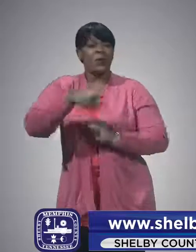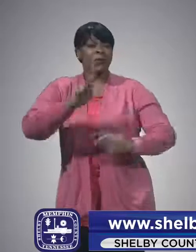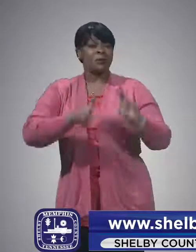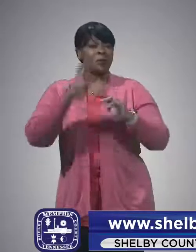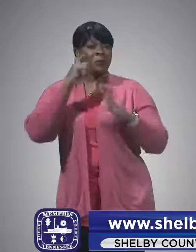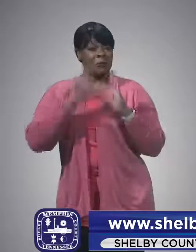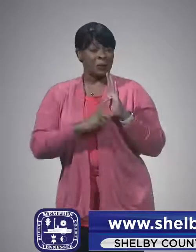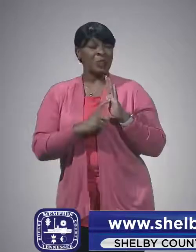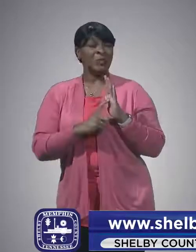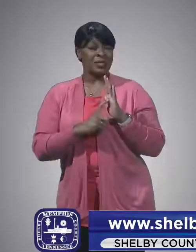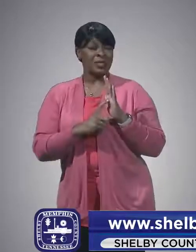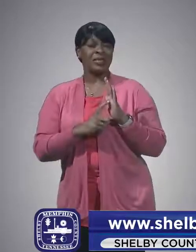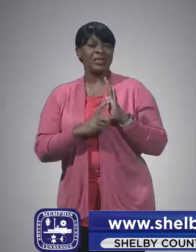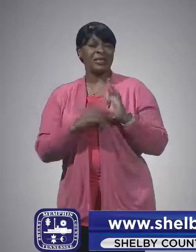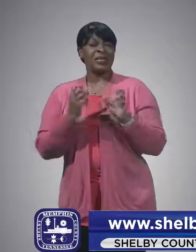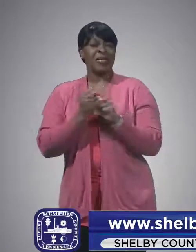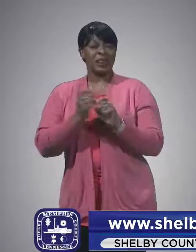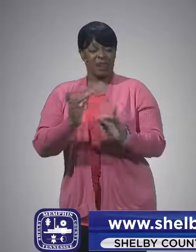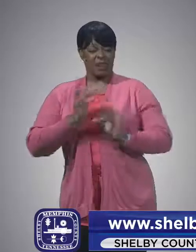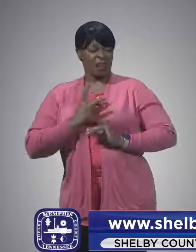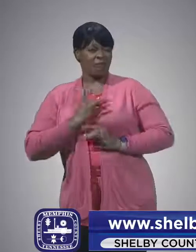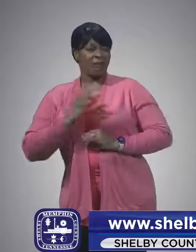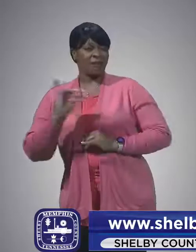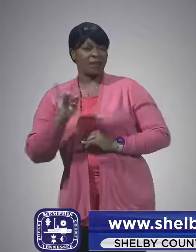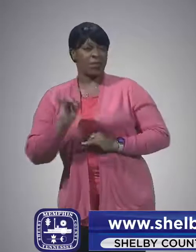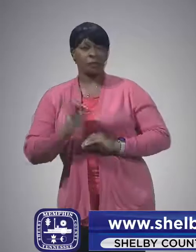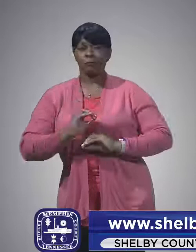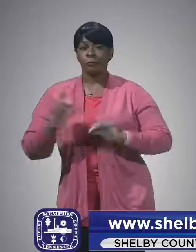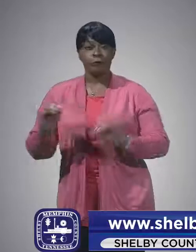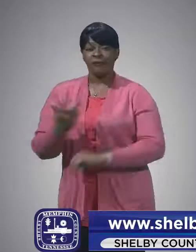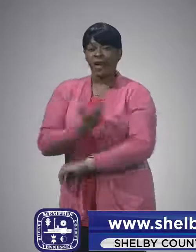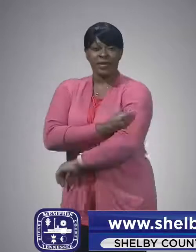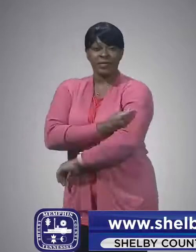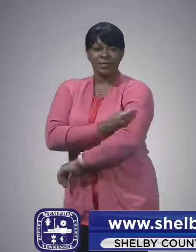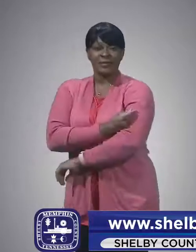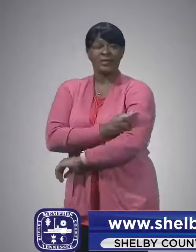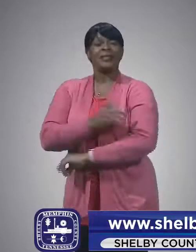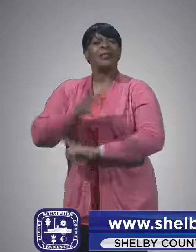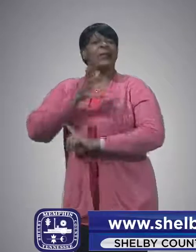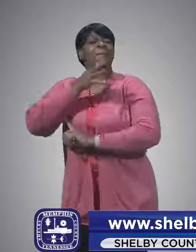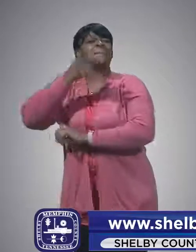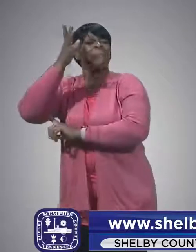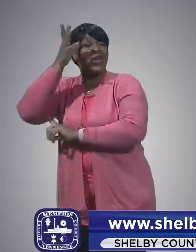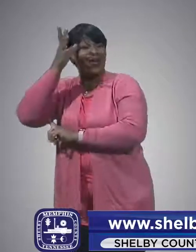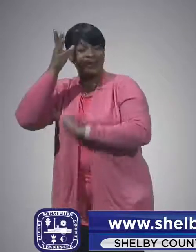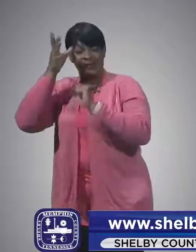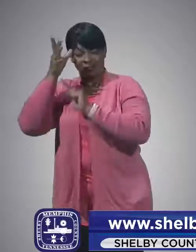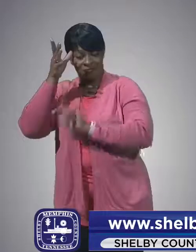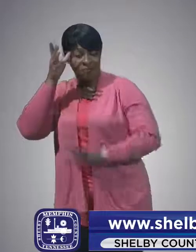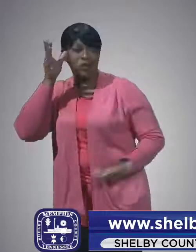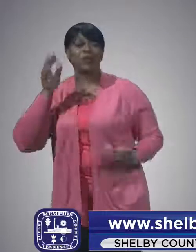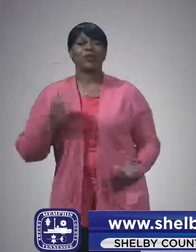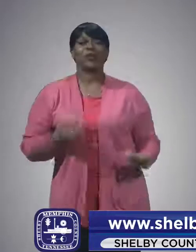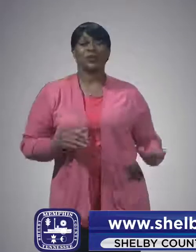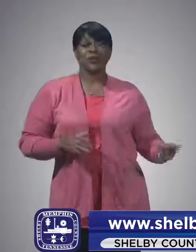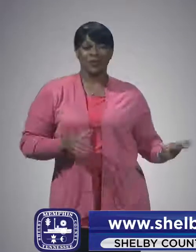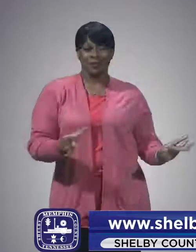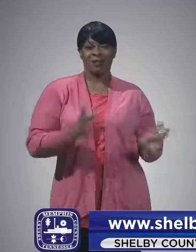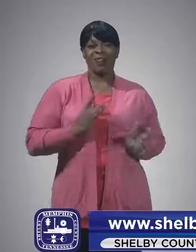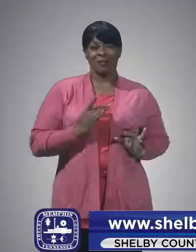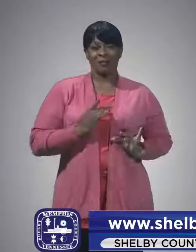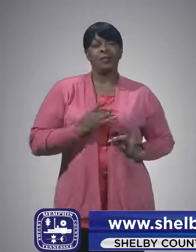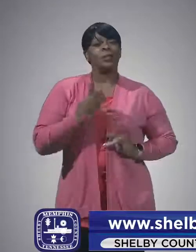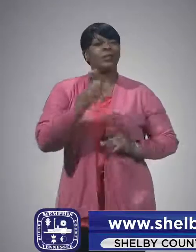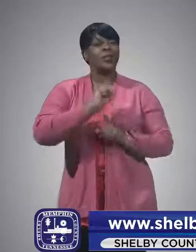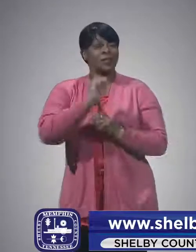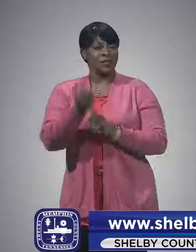you see that are getting infected, that are unvaccinated, are the parents of these children. So it's one of those